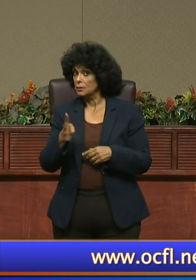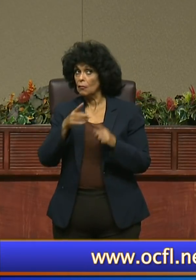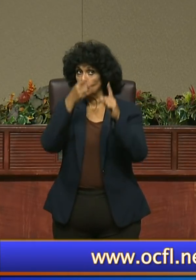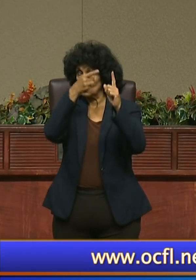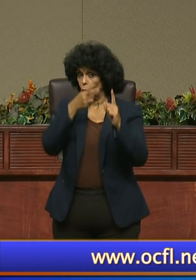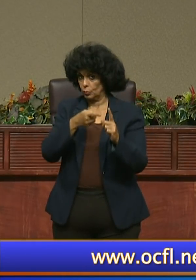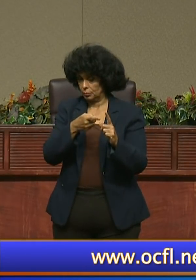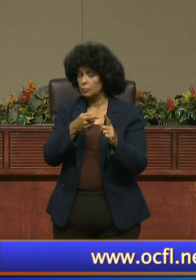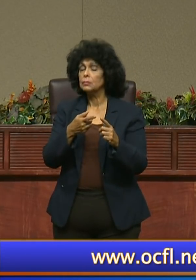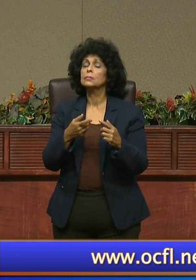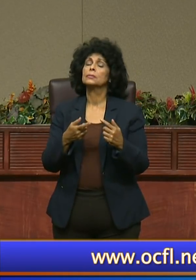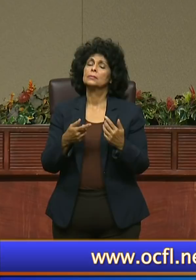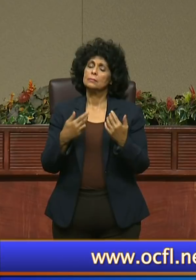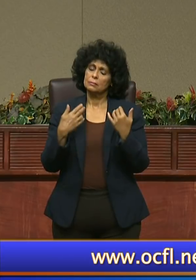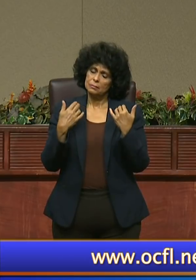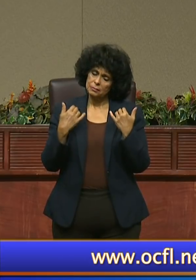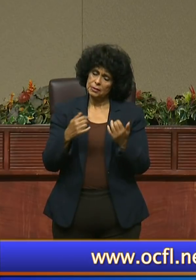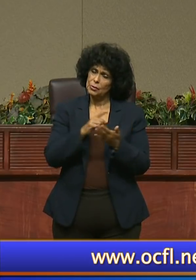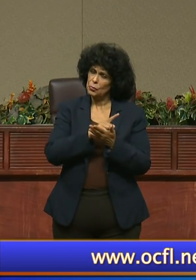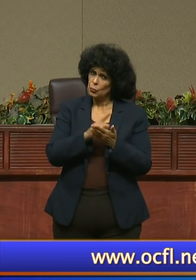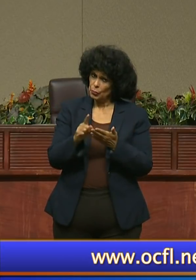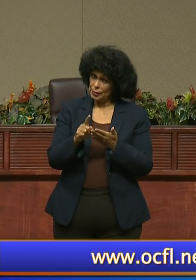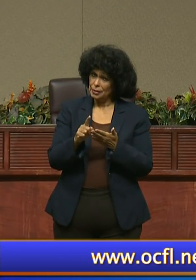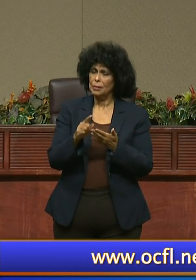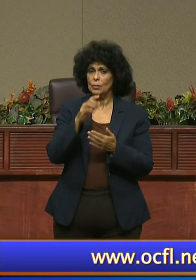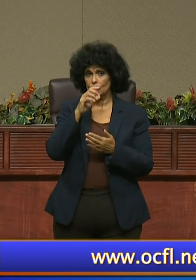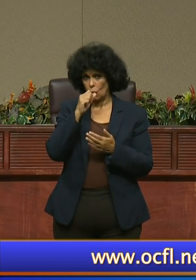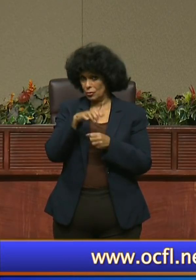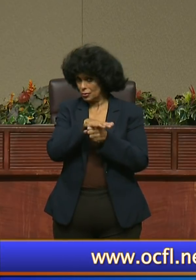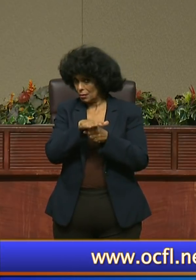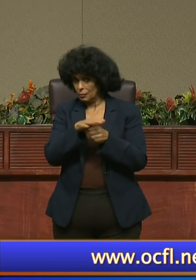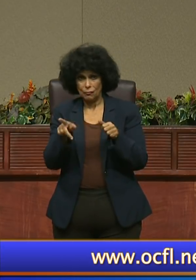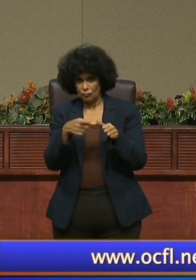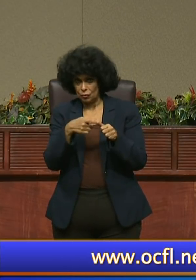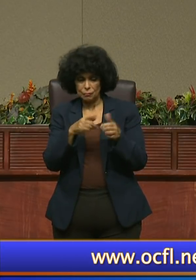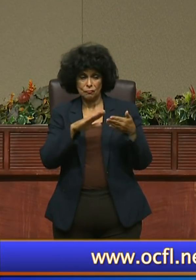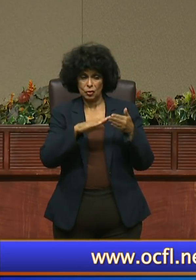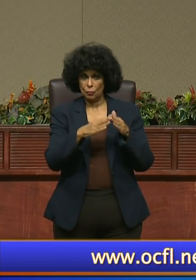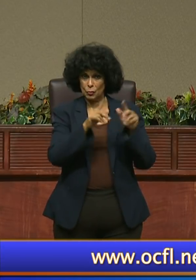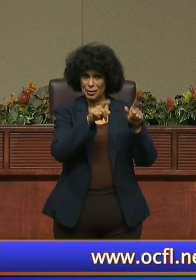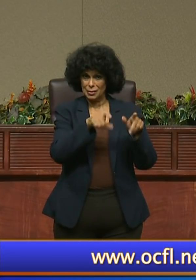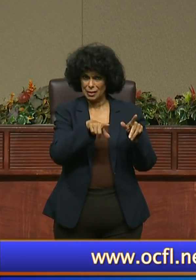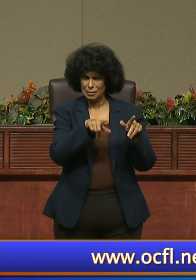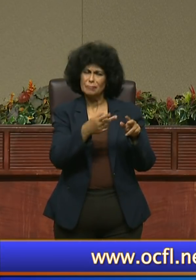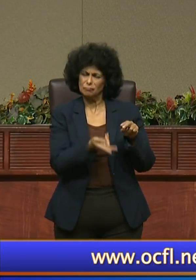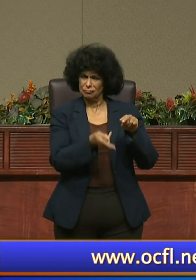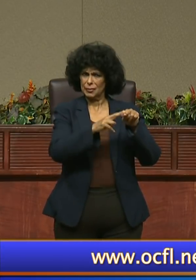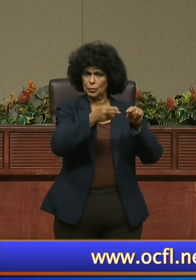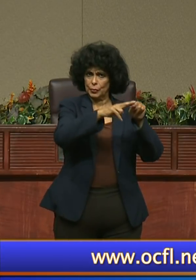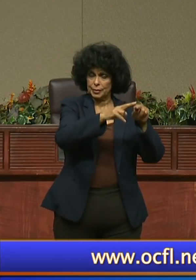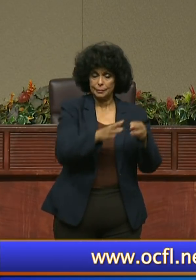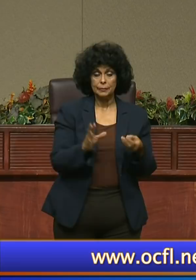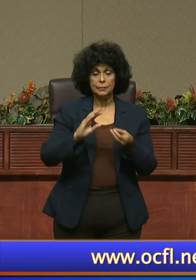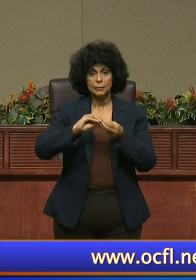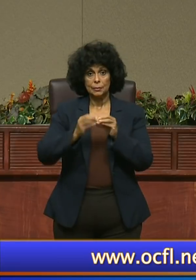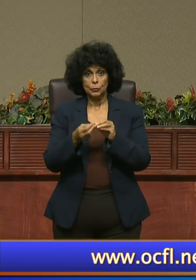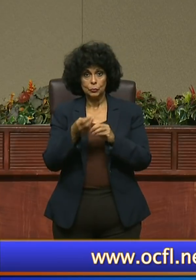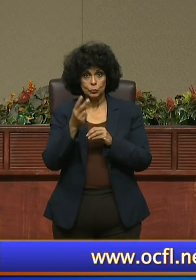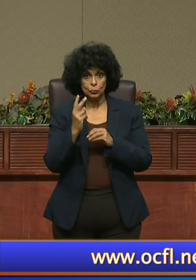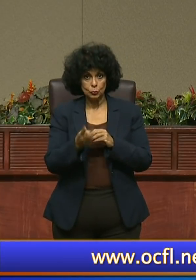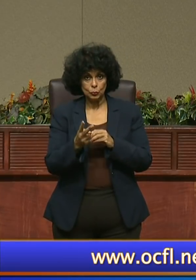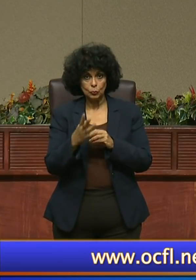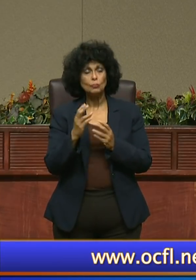here within Orange County, our goal is to increase community testing. Number 2 is to continue to distribute